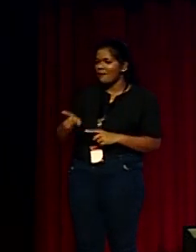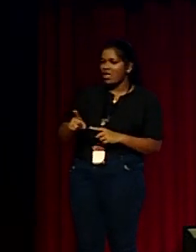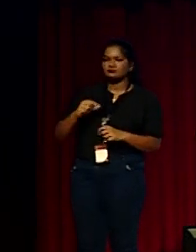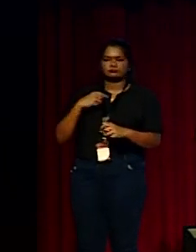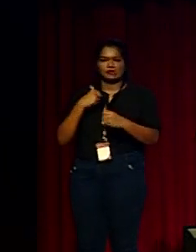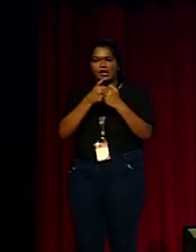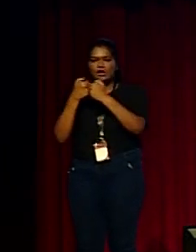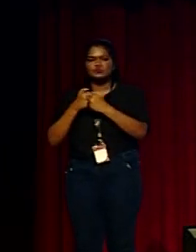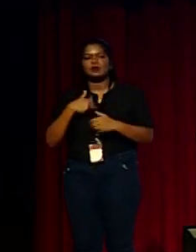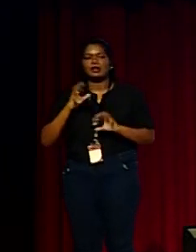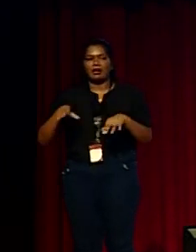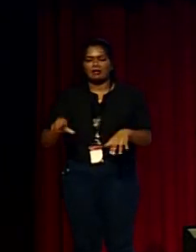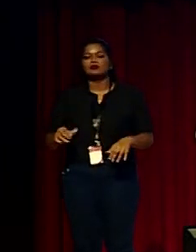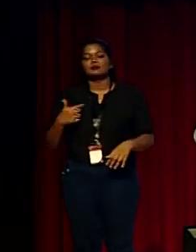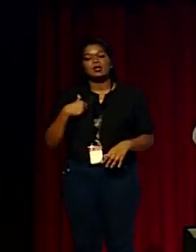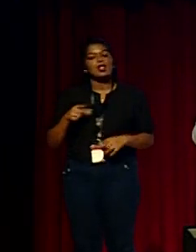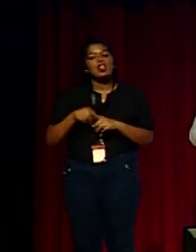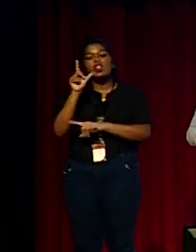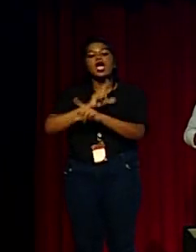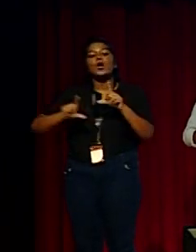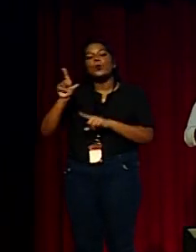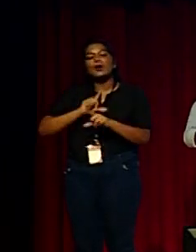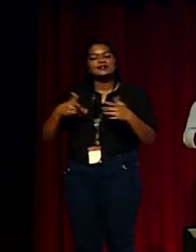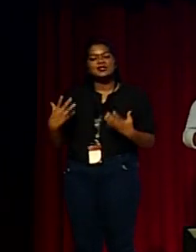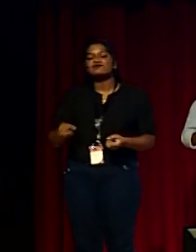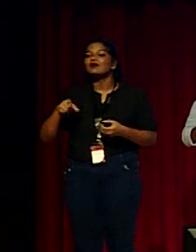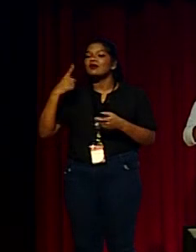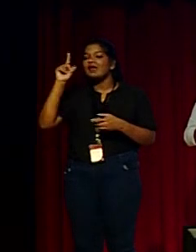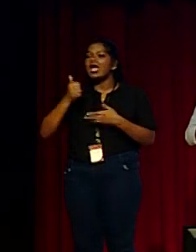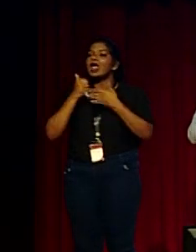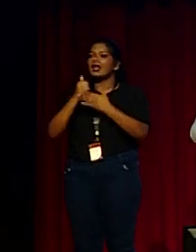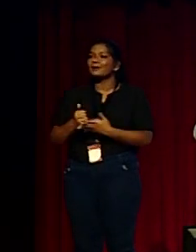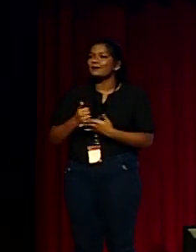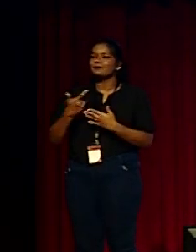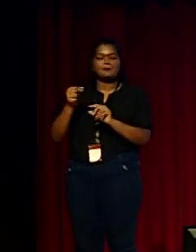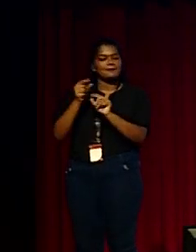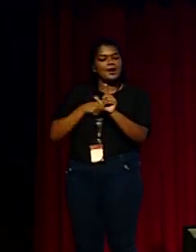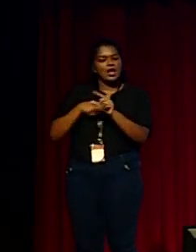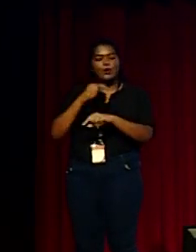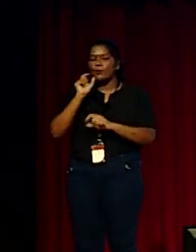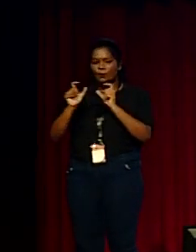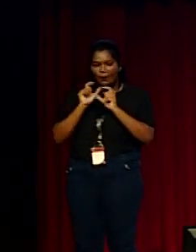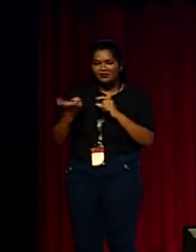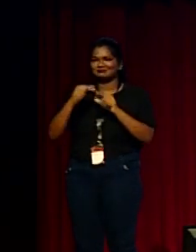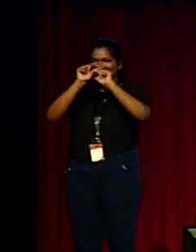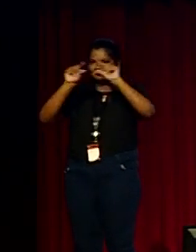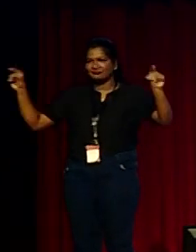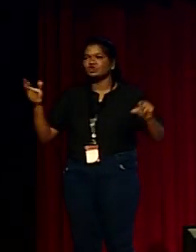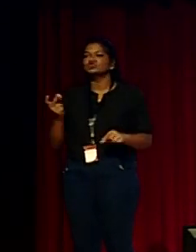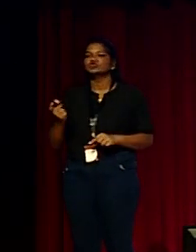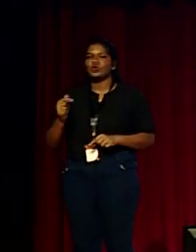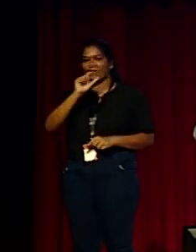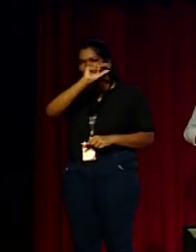control the speller interface. And the language model basically helps by providing predictive word and sentences to speed up the